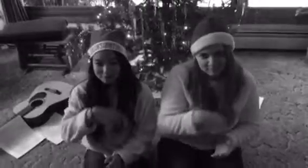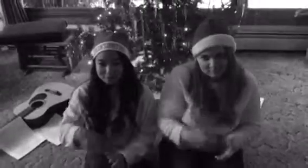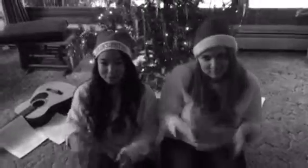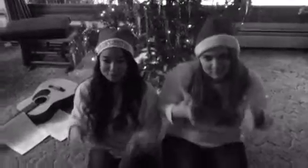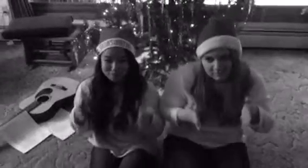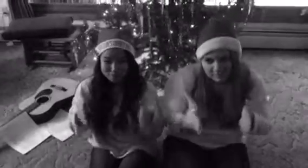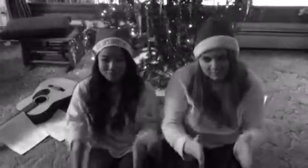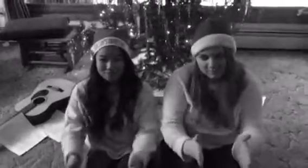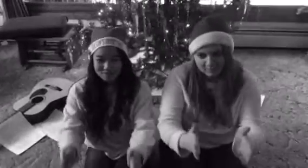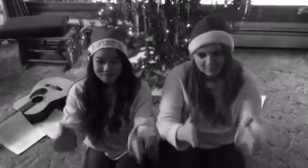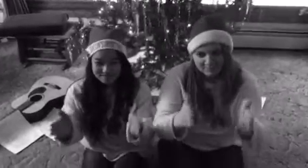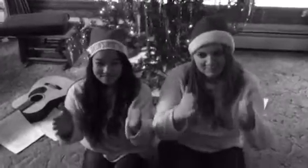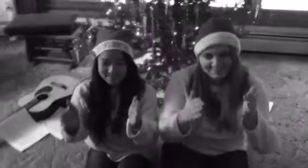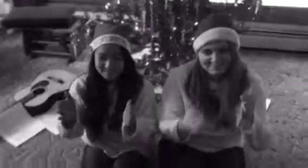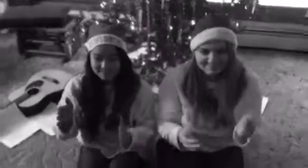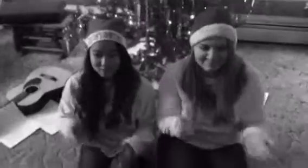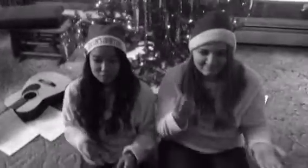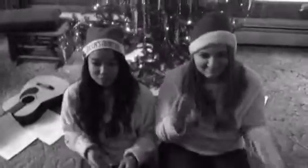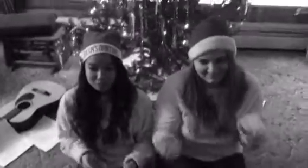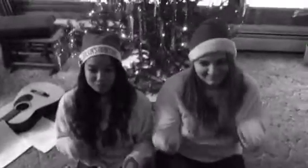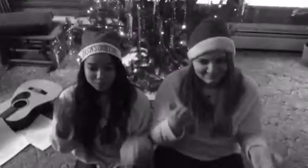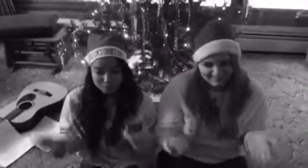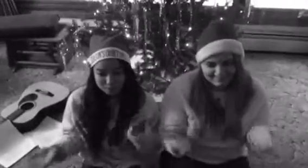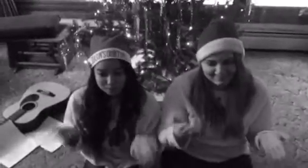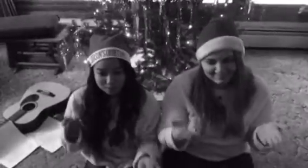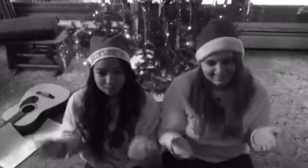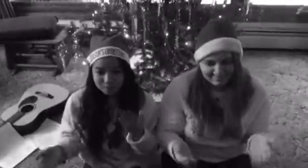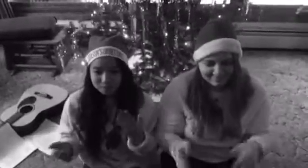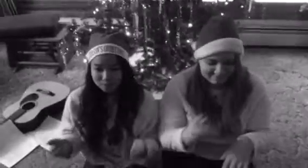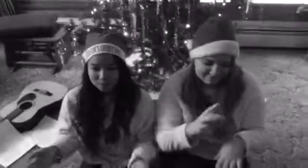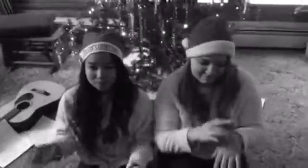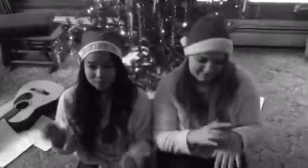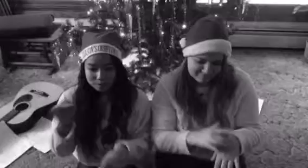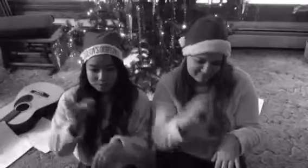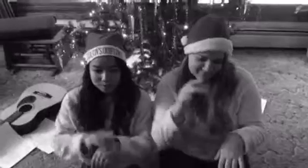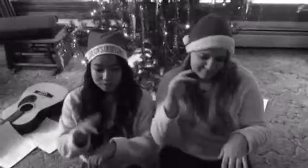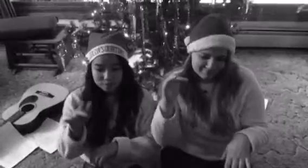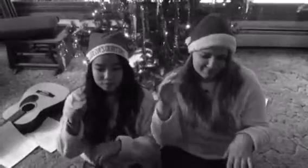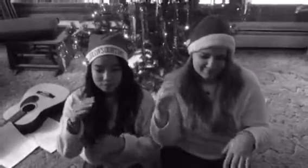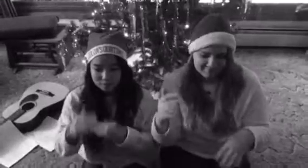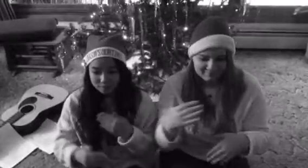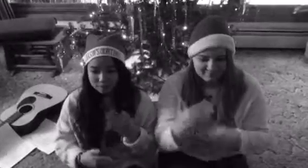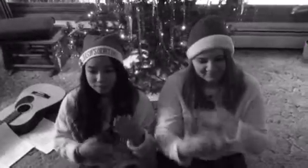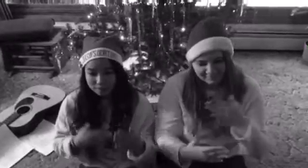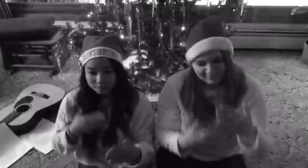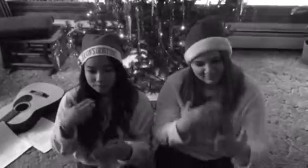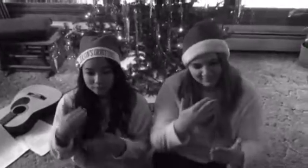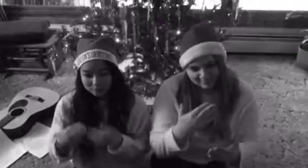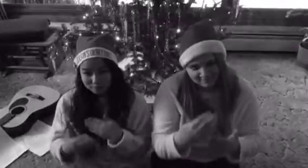ways Maybe just the touch of a hand